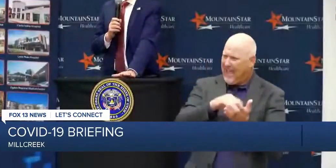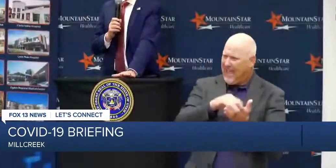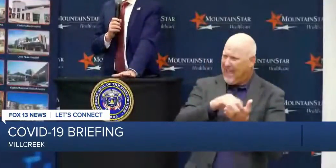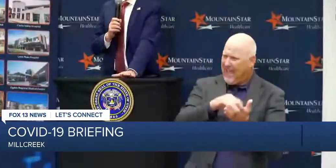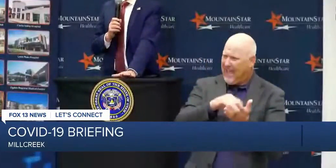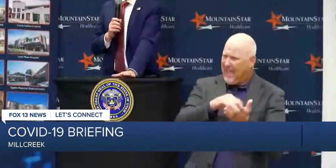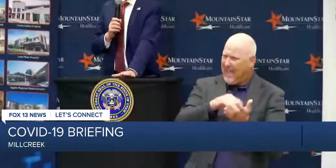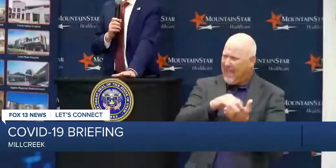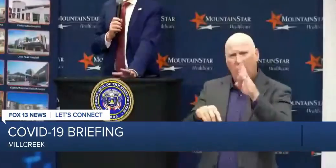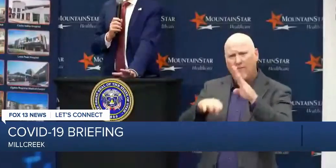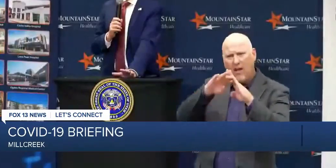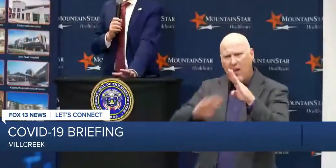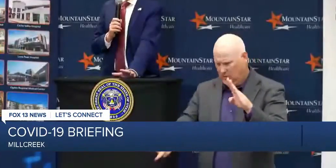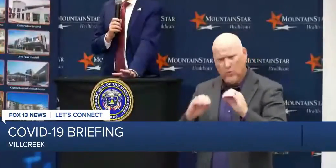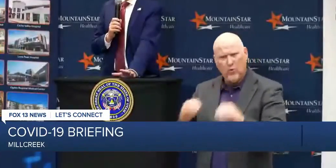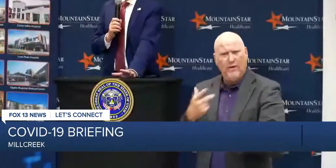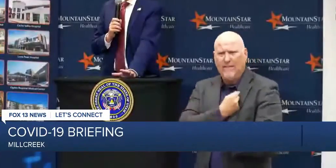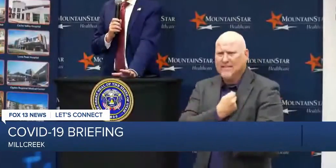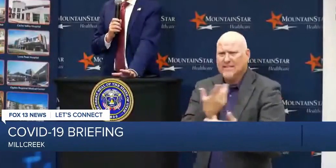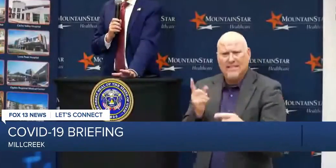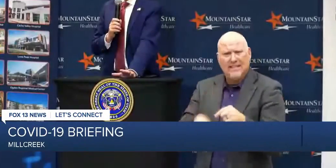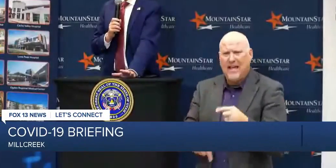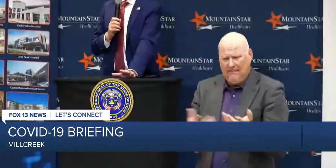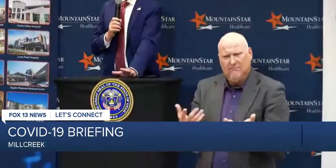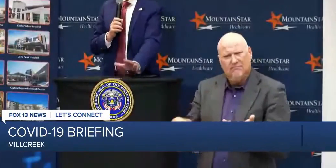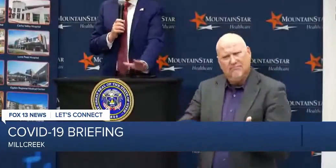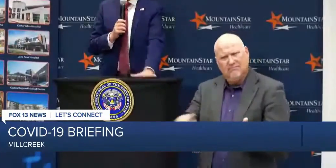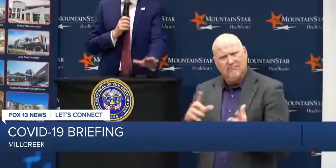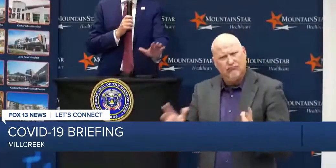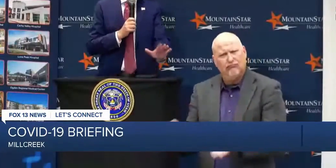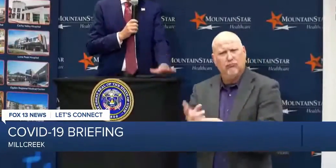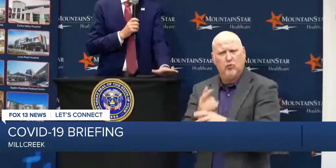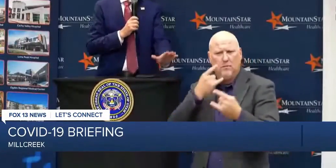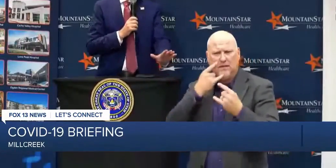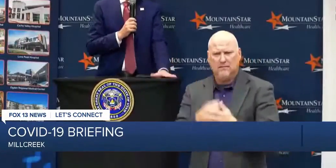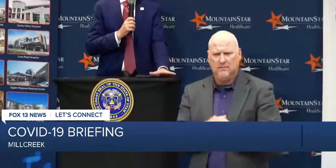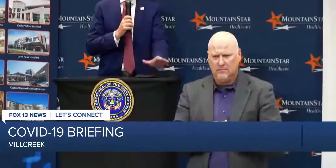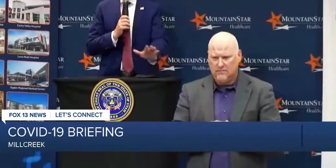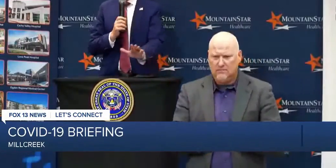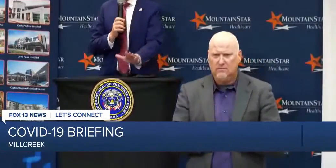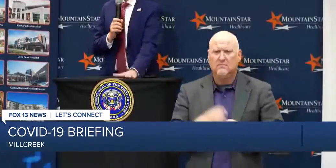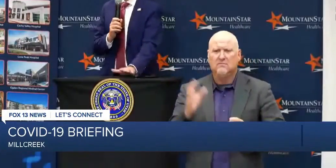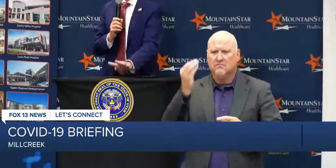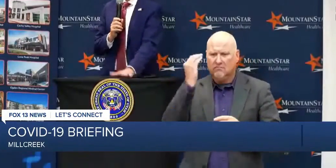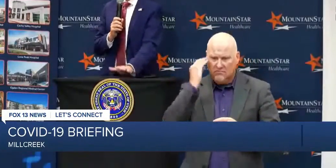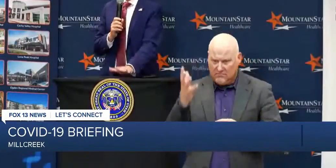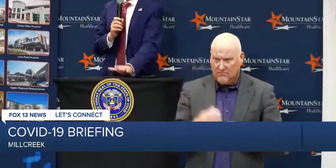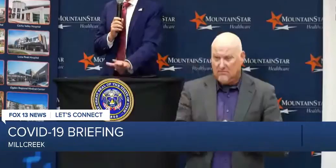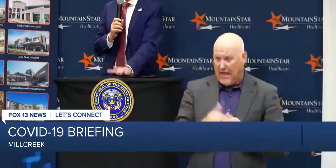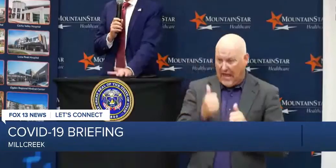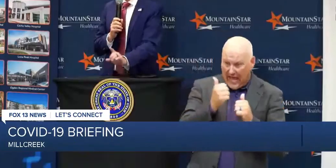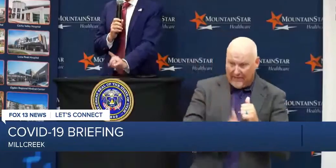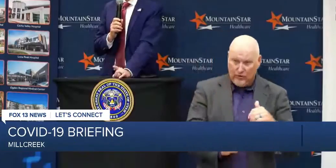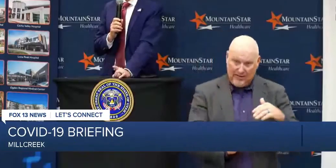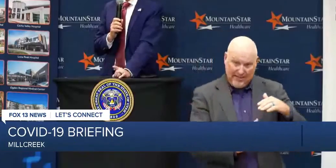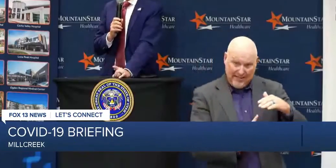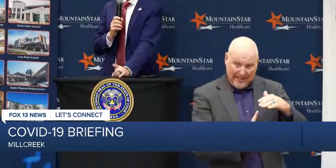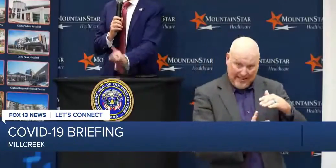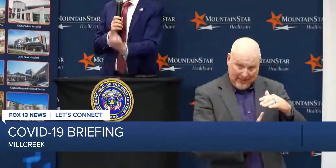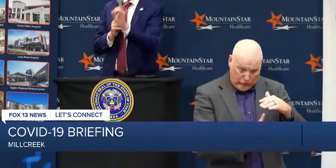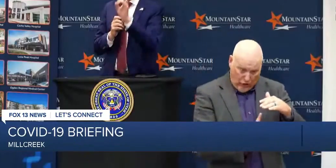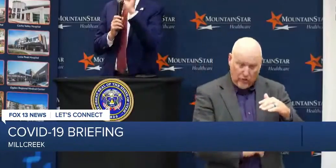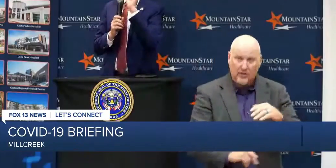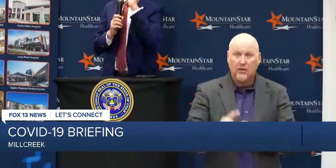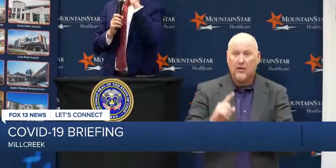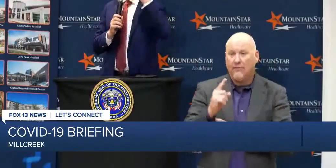not a transaction without consequences. Every single kindergarten and first grade teacher I talk to,